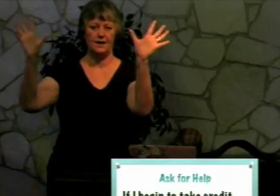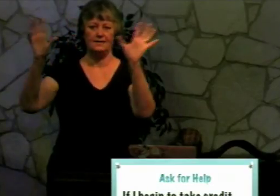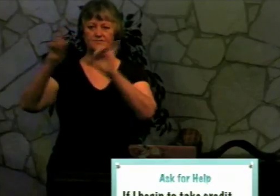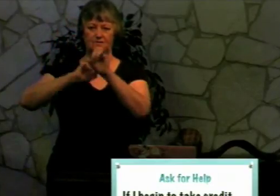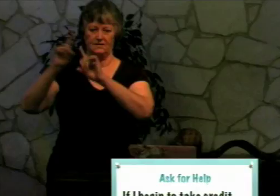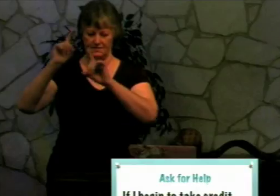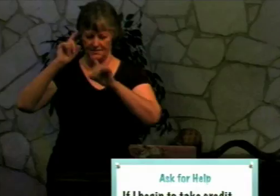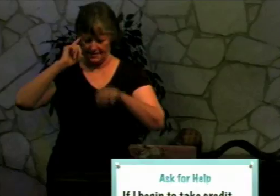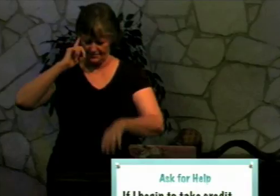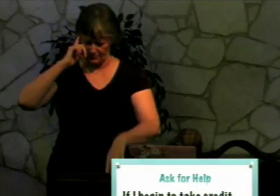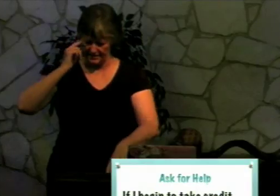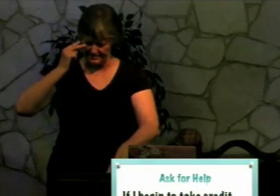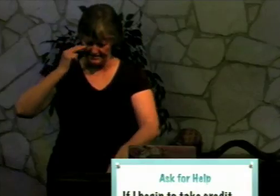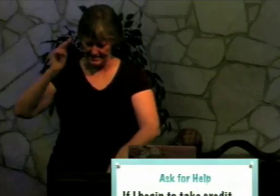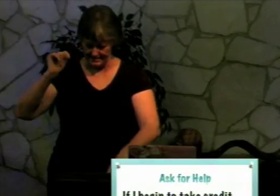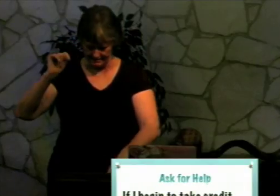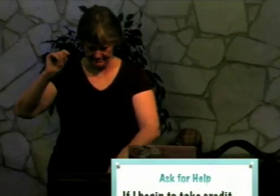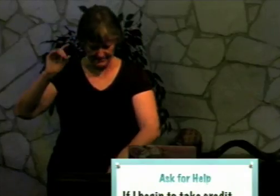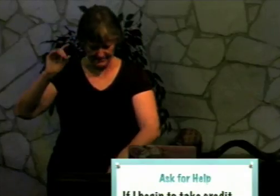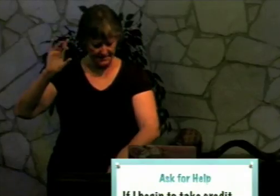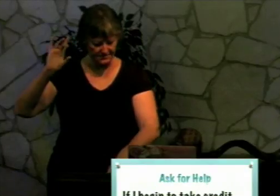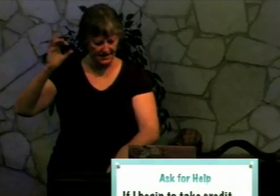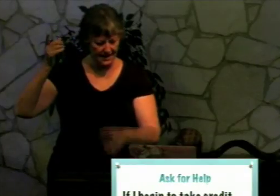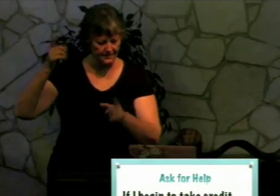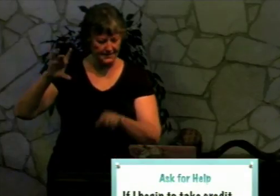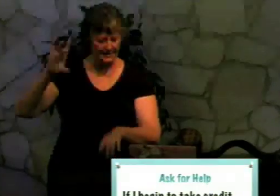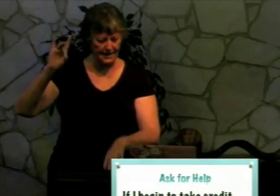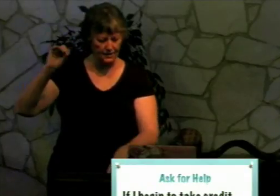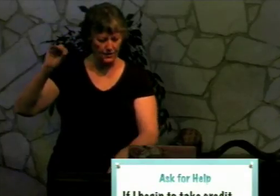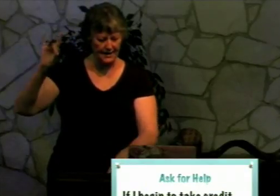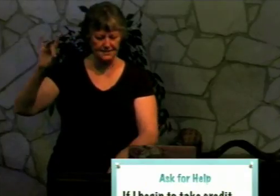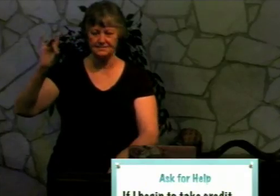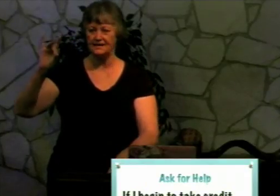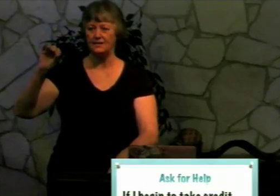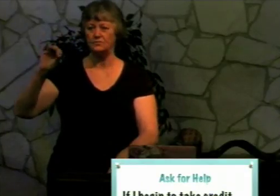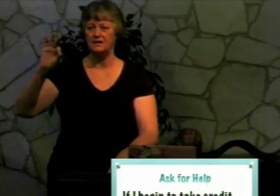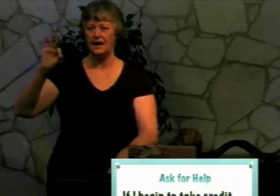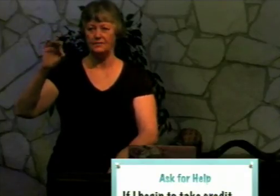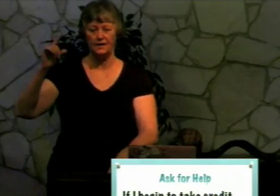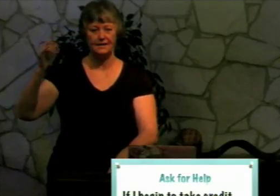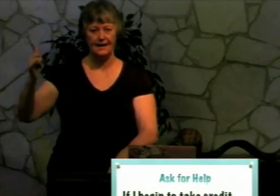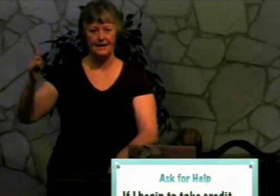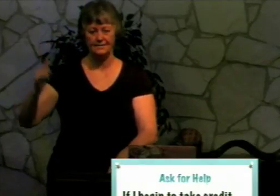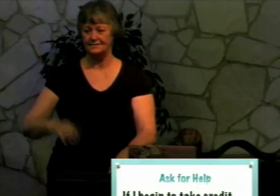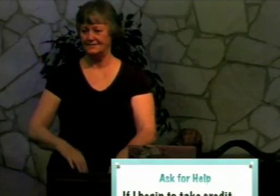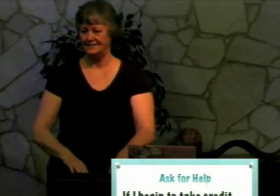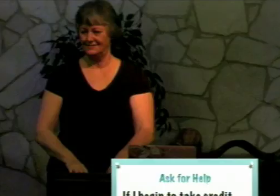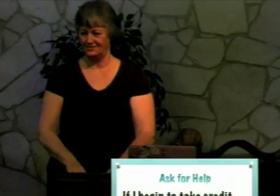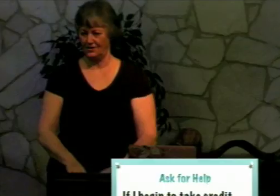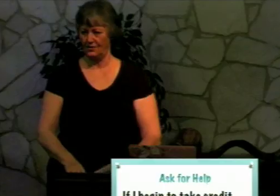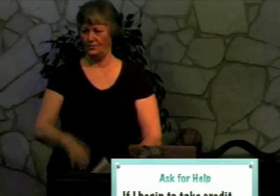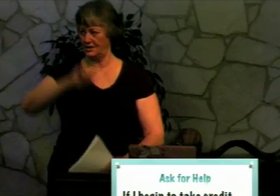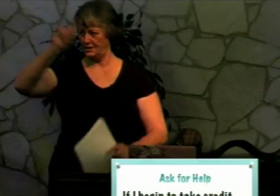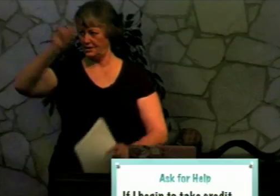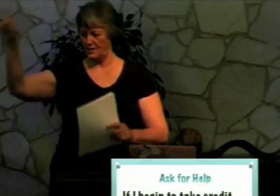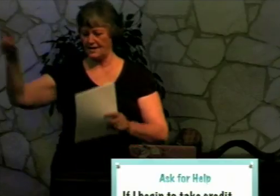bright star. So we're going to see it. It's going to happen at 8:08, and it's 8:09 right now. So we're going to go out.